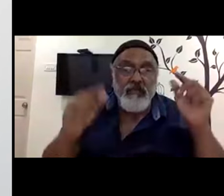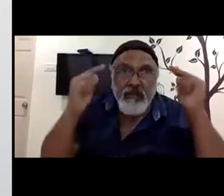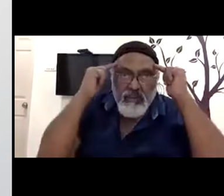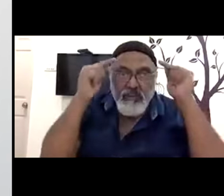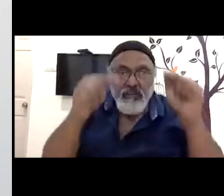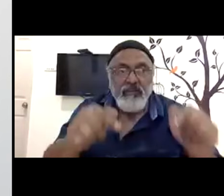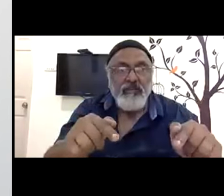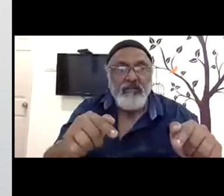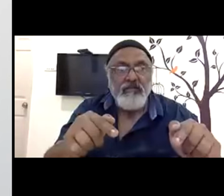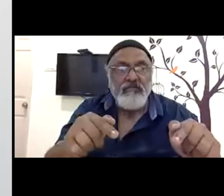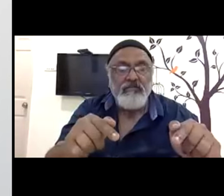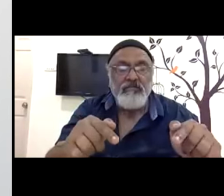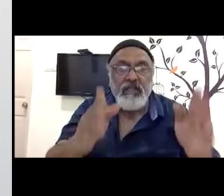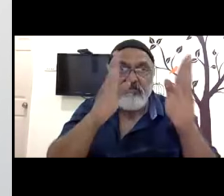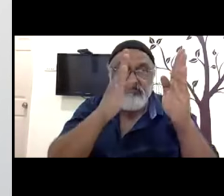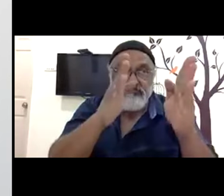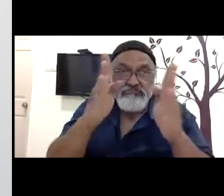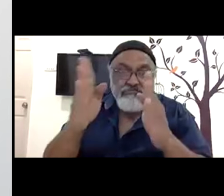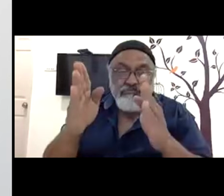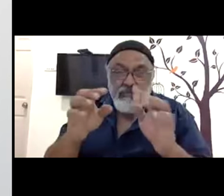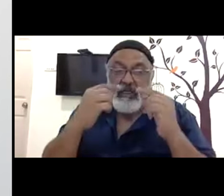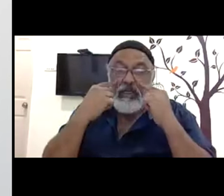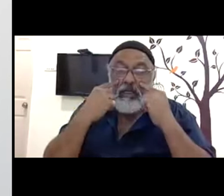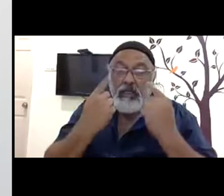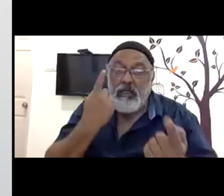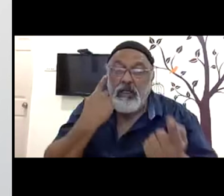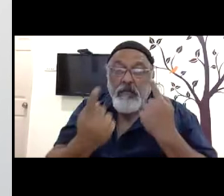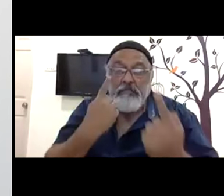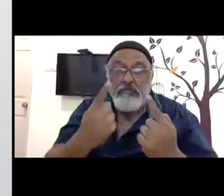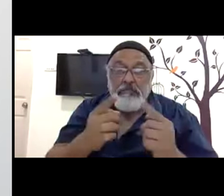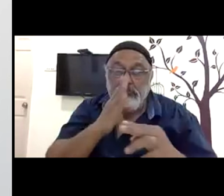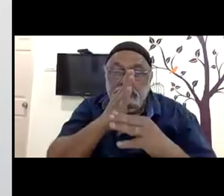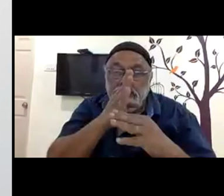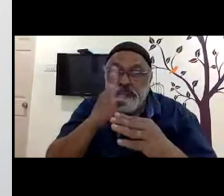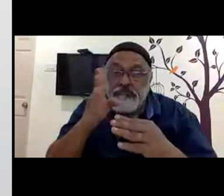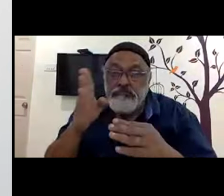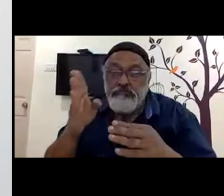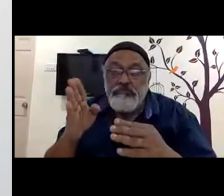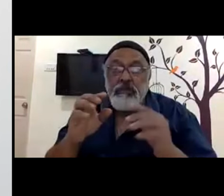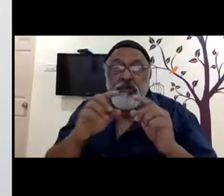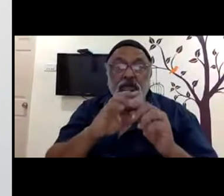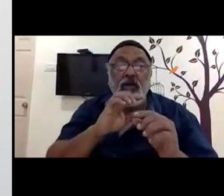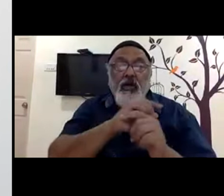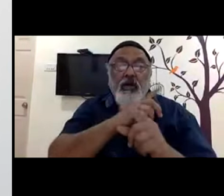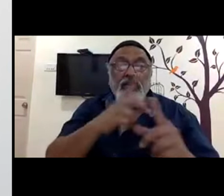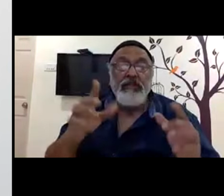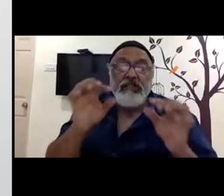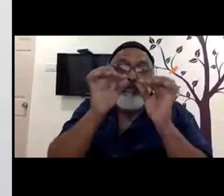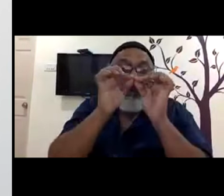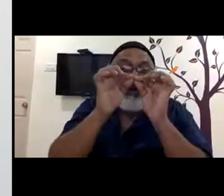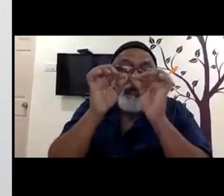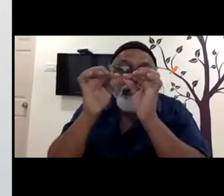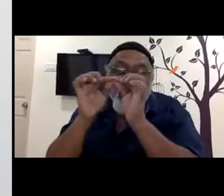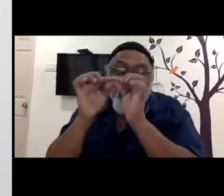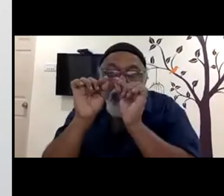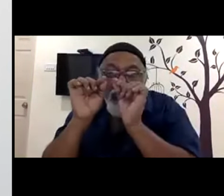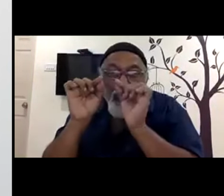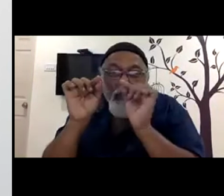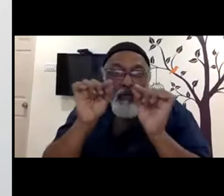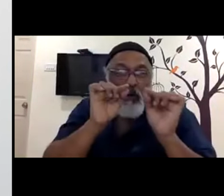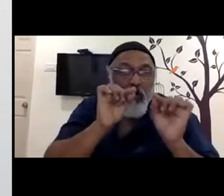adheres to certain reasoning. It is critical. When I say critical, I mean it considers minute details of what is being